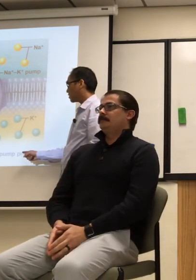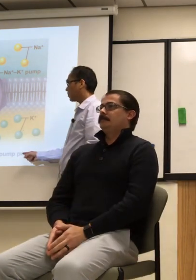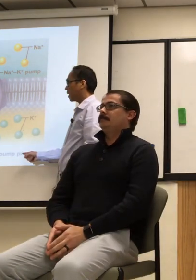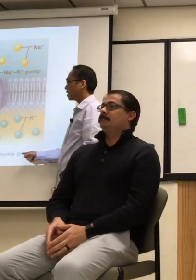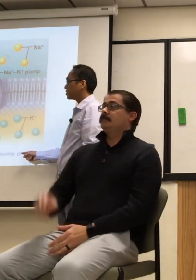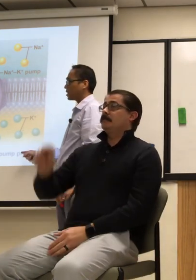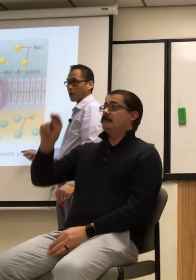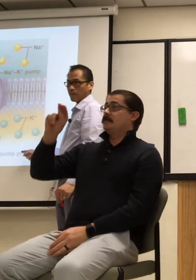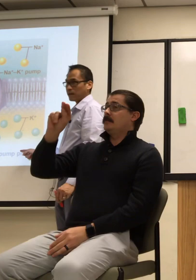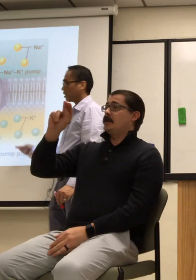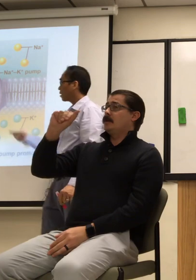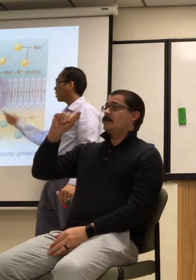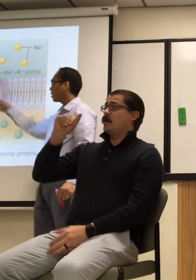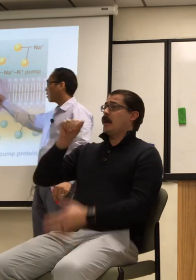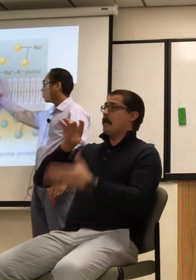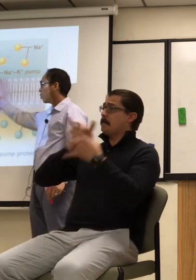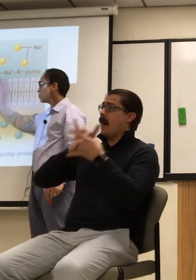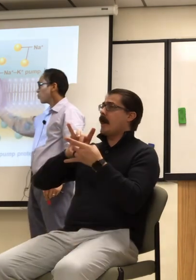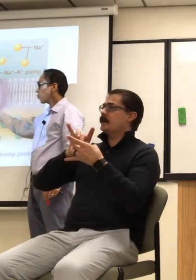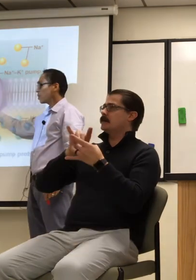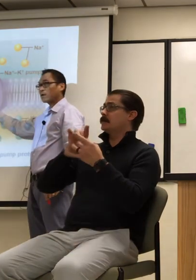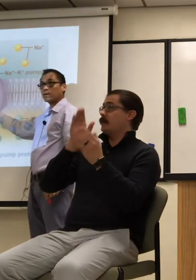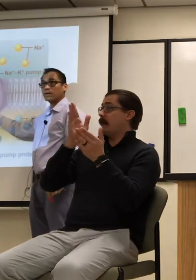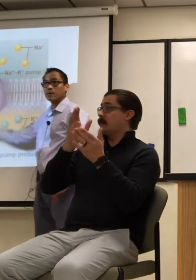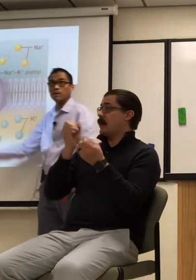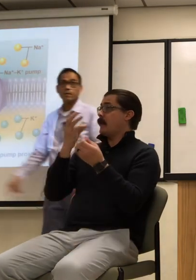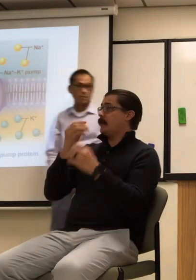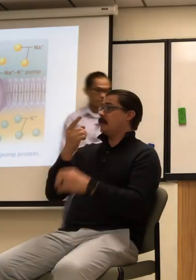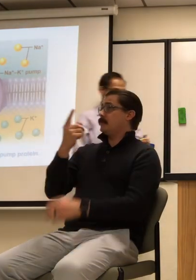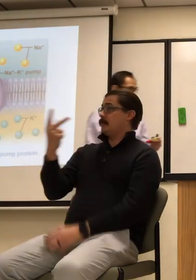sodium binds, and pay attention to how many. 1, 2, 3.